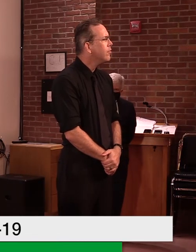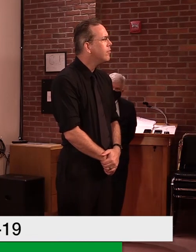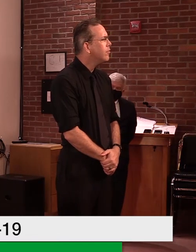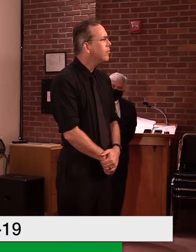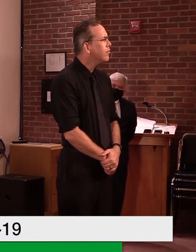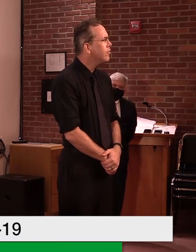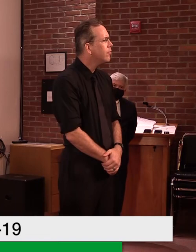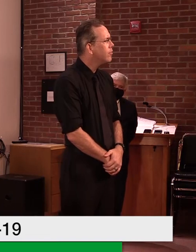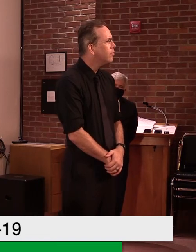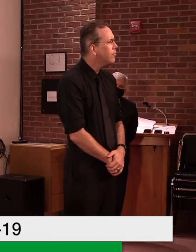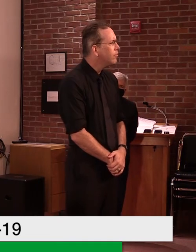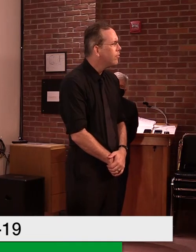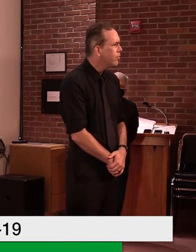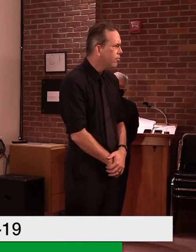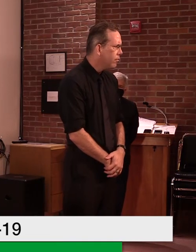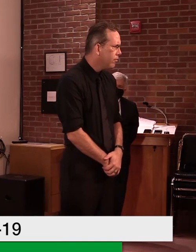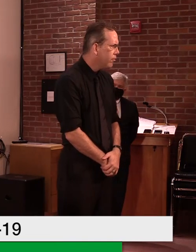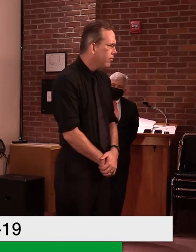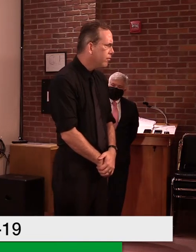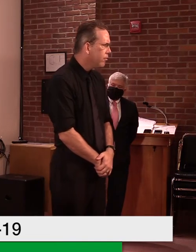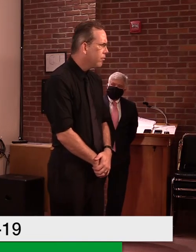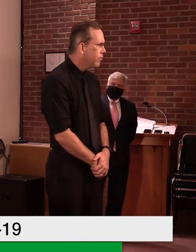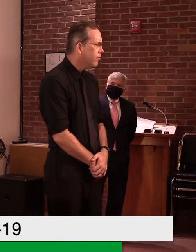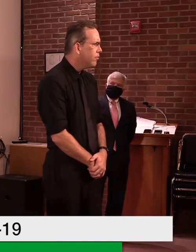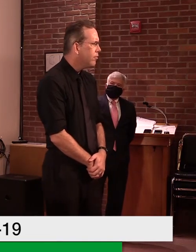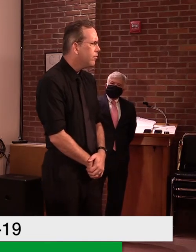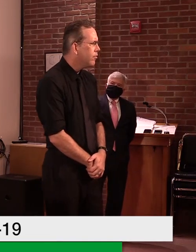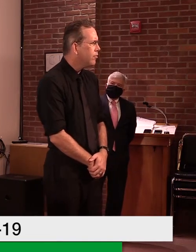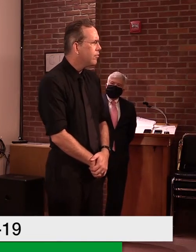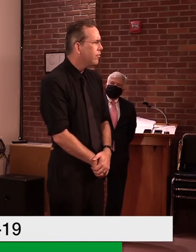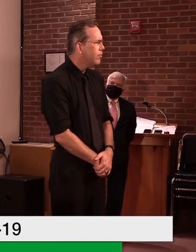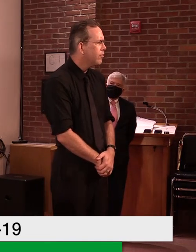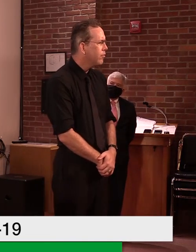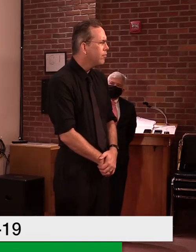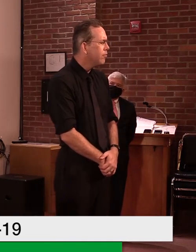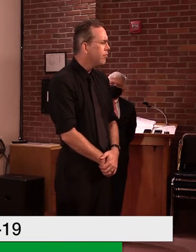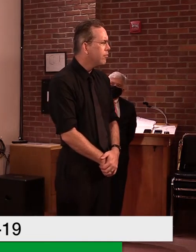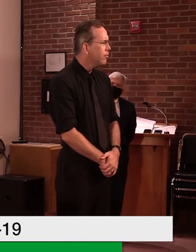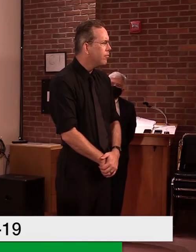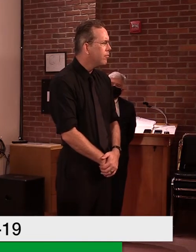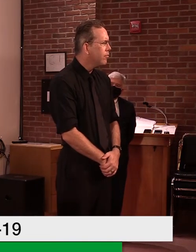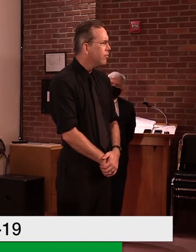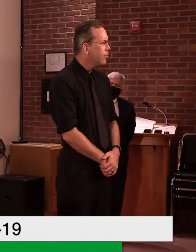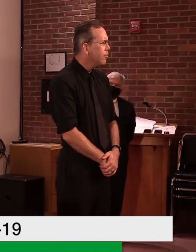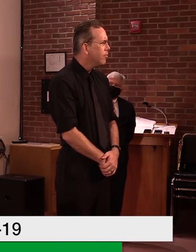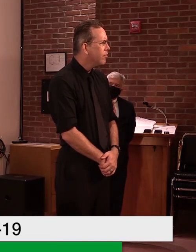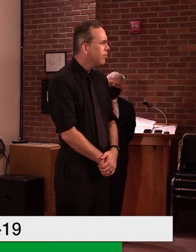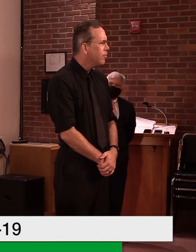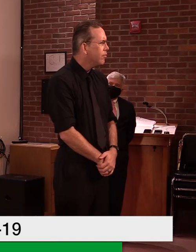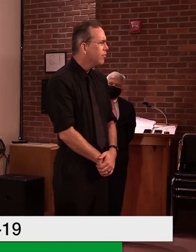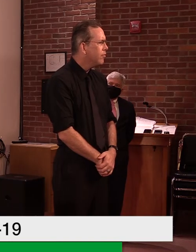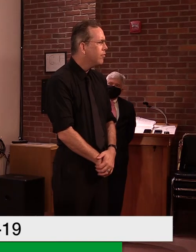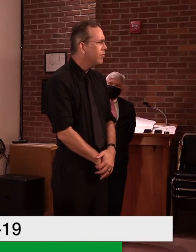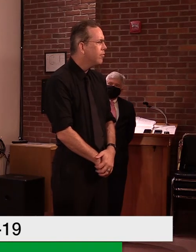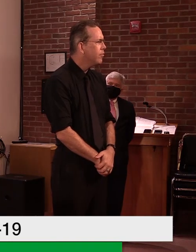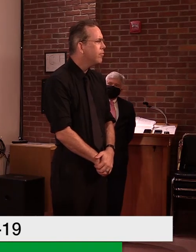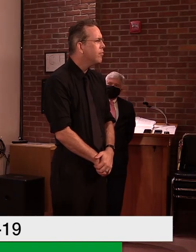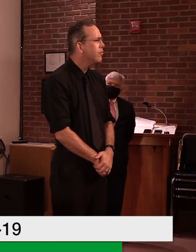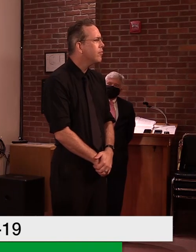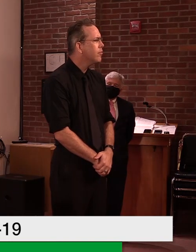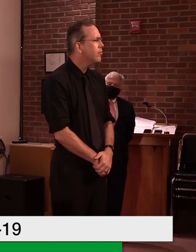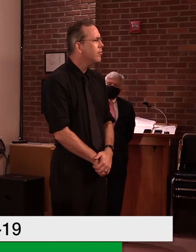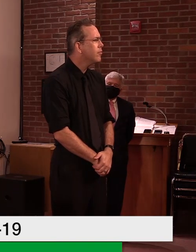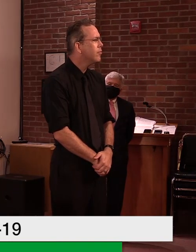is that the beginning of the second wave we've been talking about for so long since it first started? And then secondly, my other